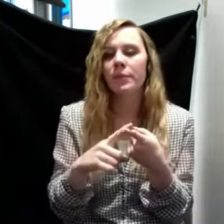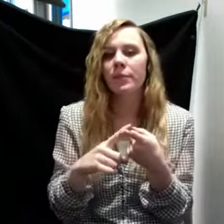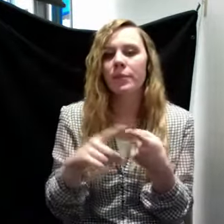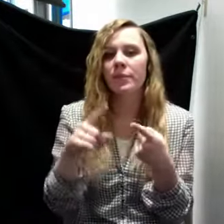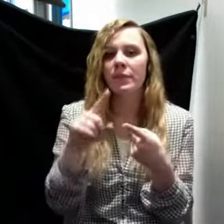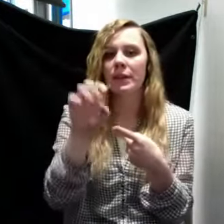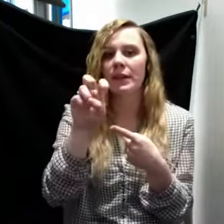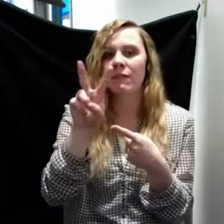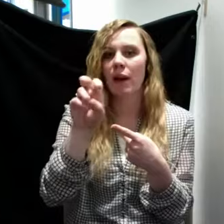evaporation.